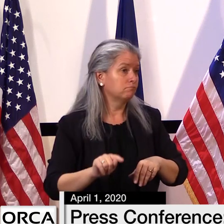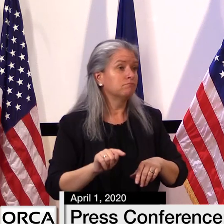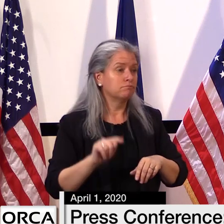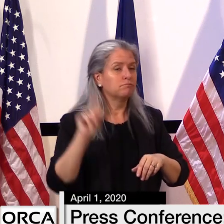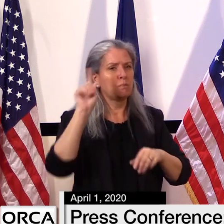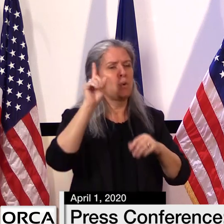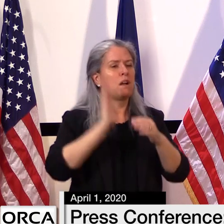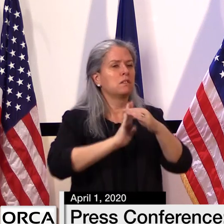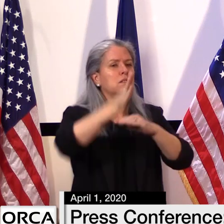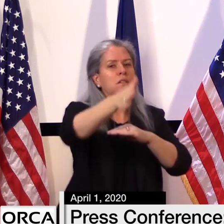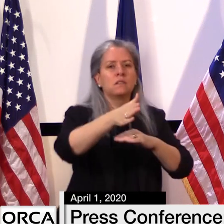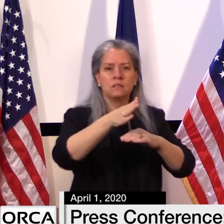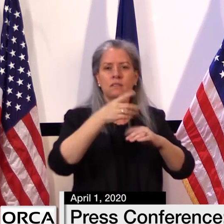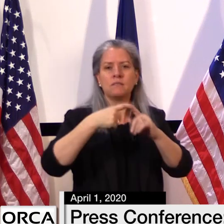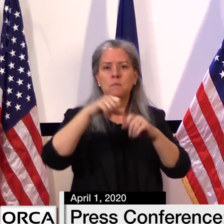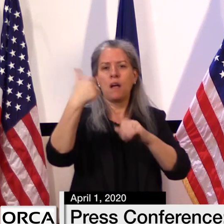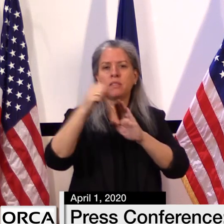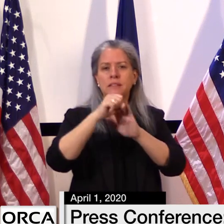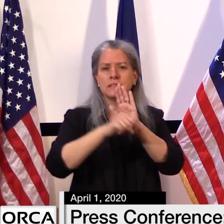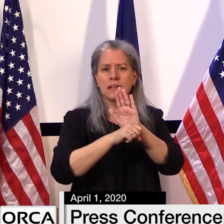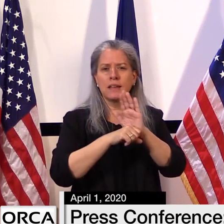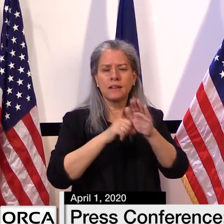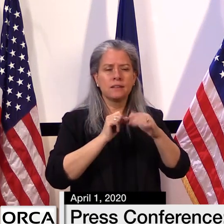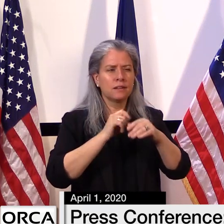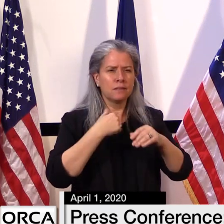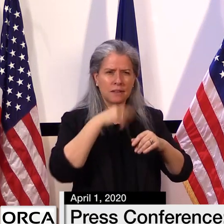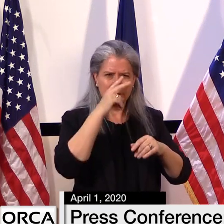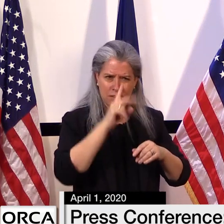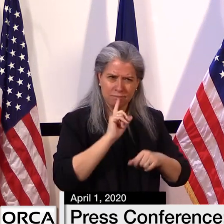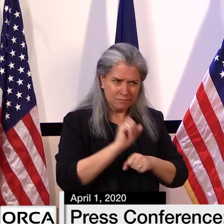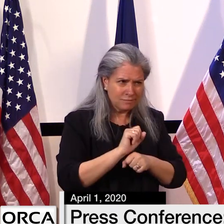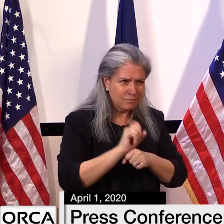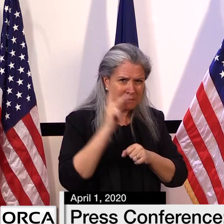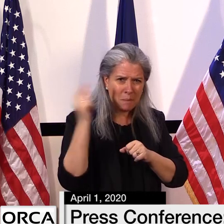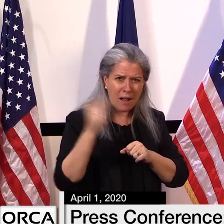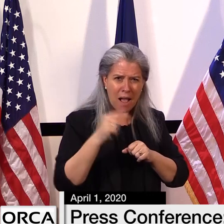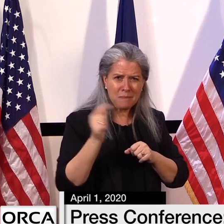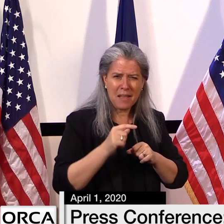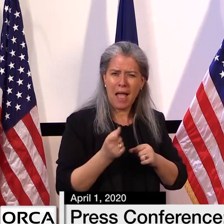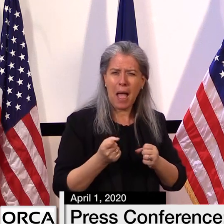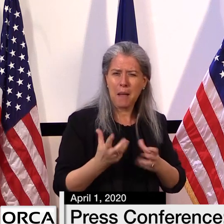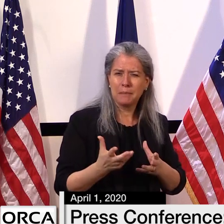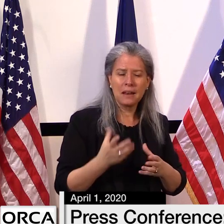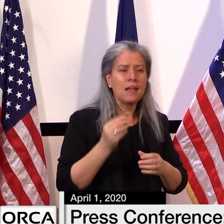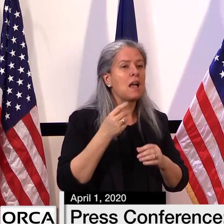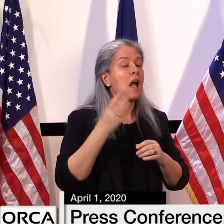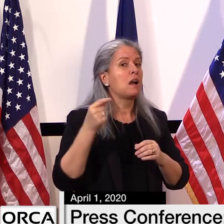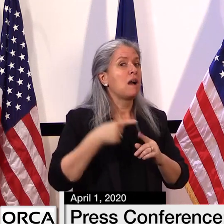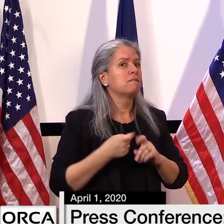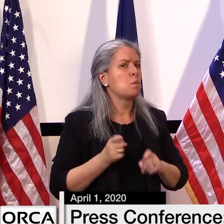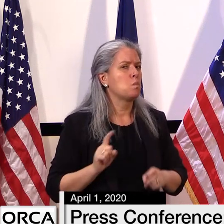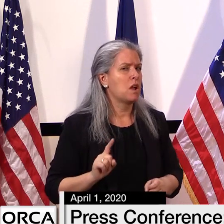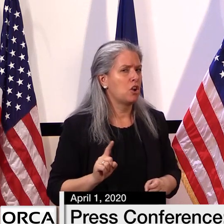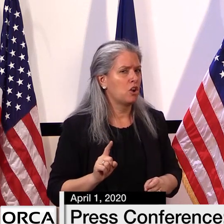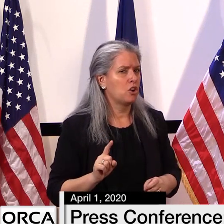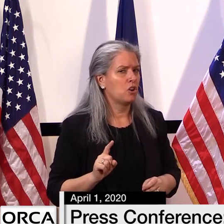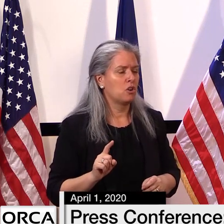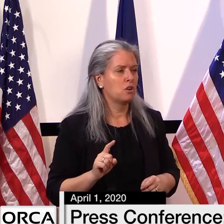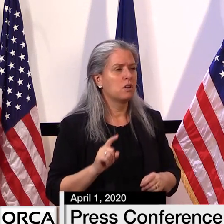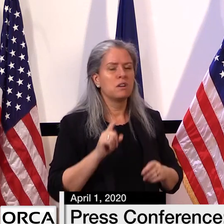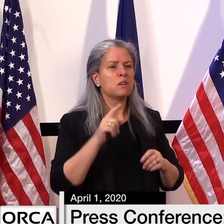points of entry so that we could determine how many people are coming into the state and from which states. And we're not